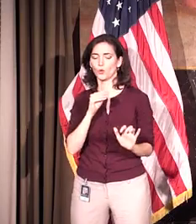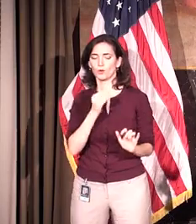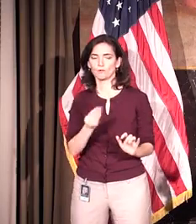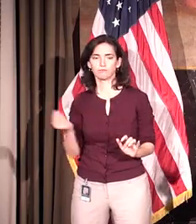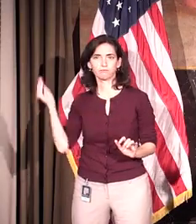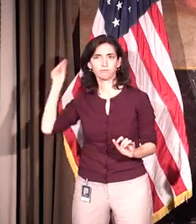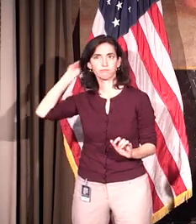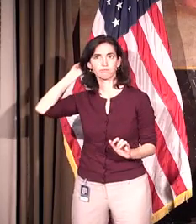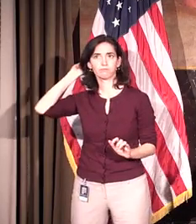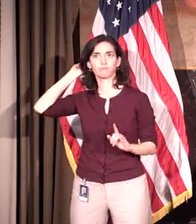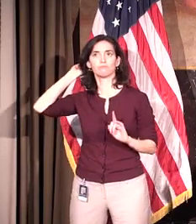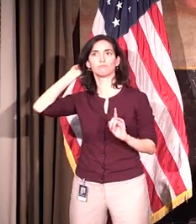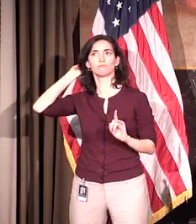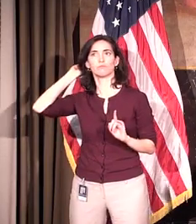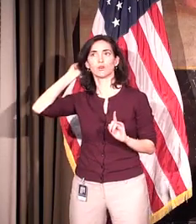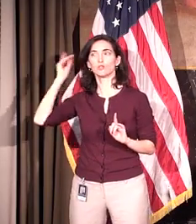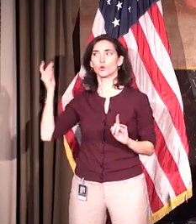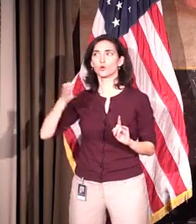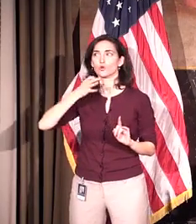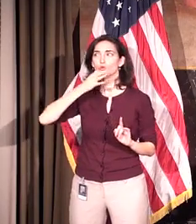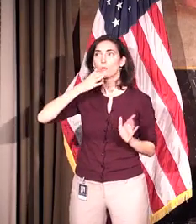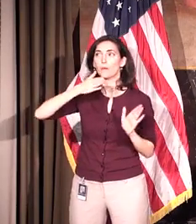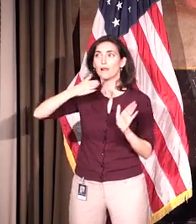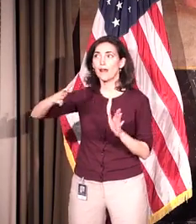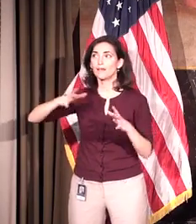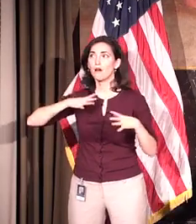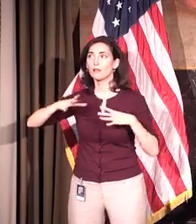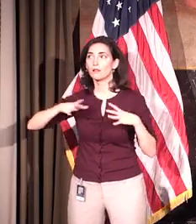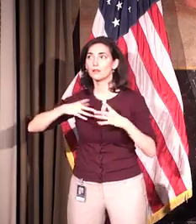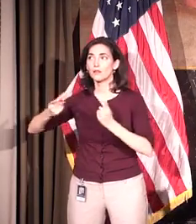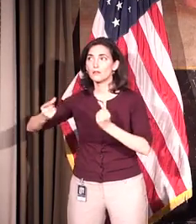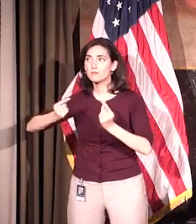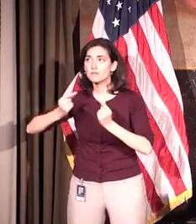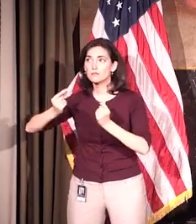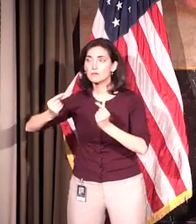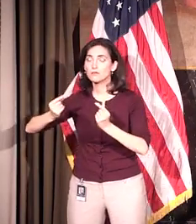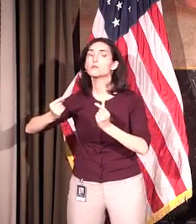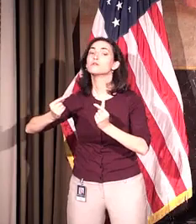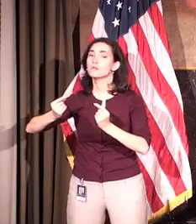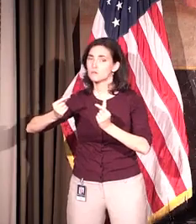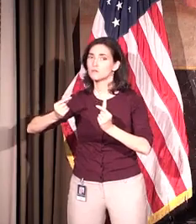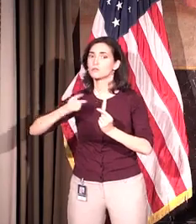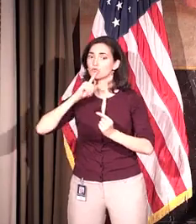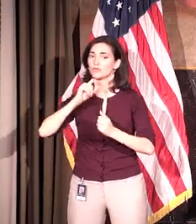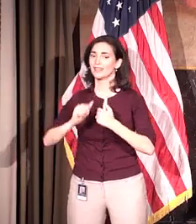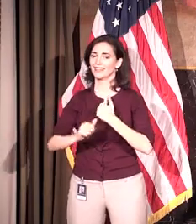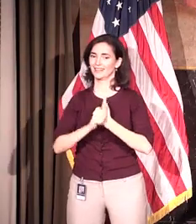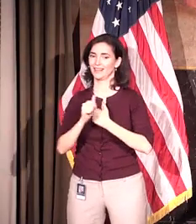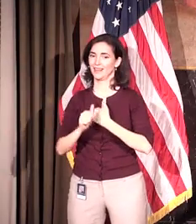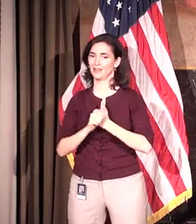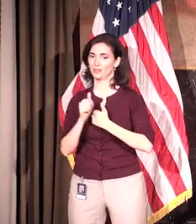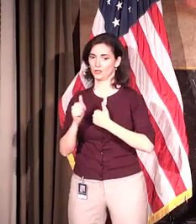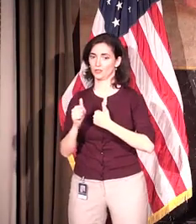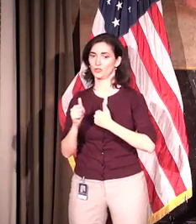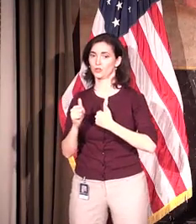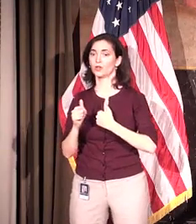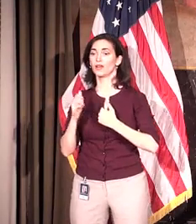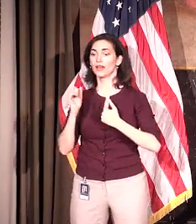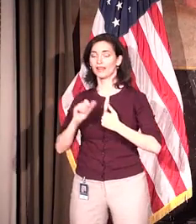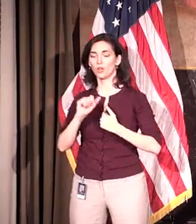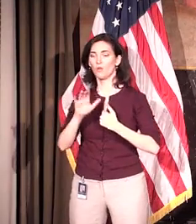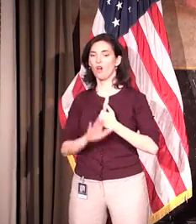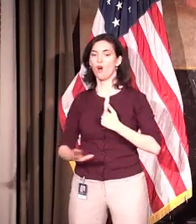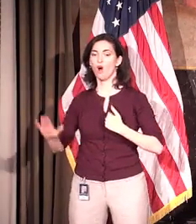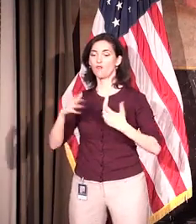into a perspective with respect to the upcoming holiday, you know that it presents a real threat to public health in